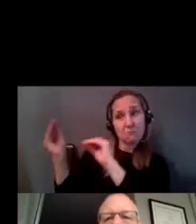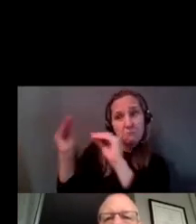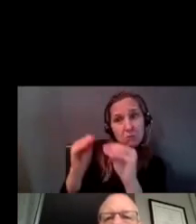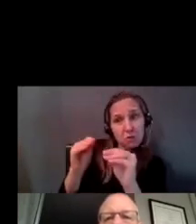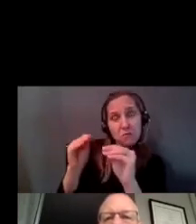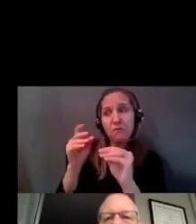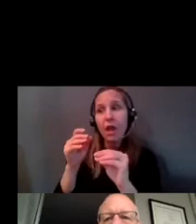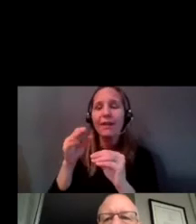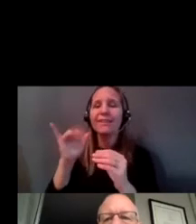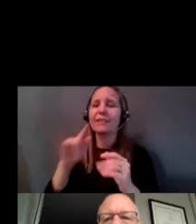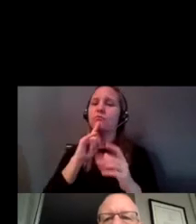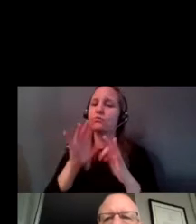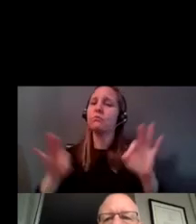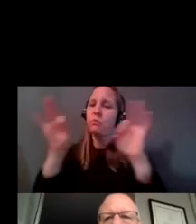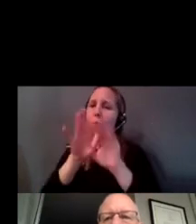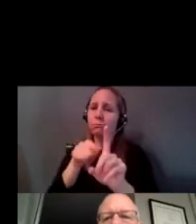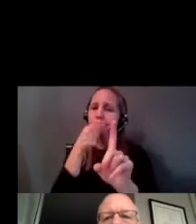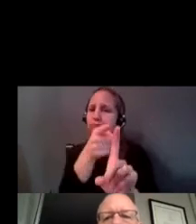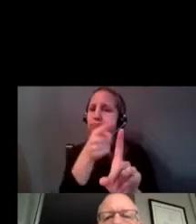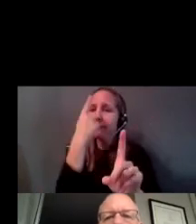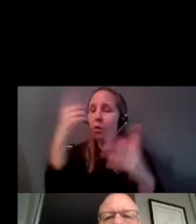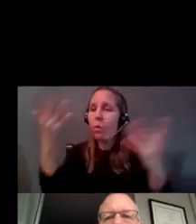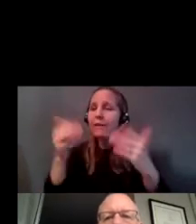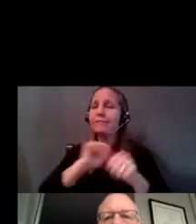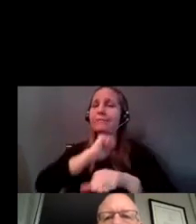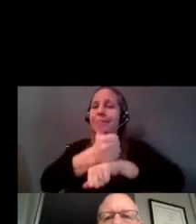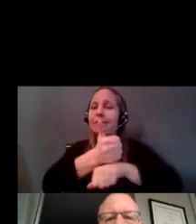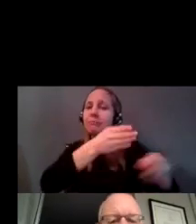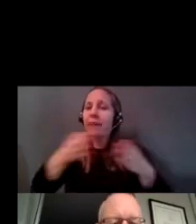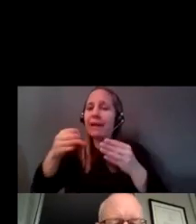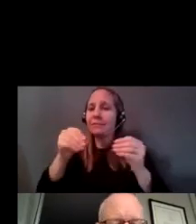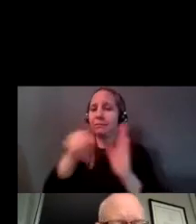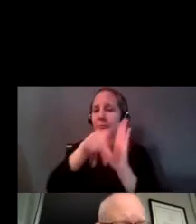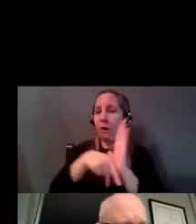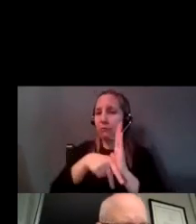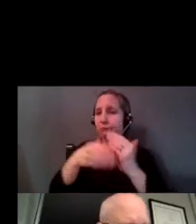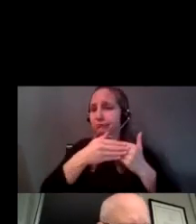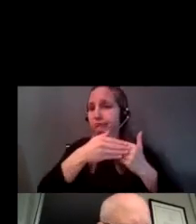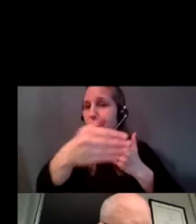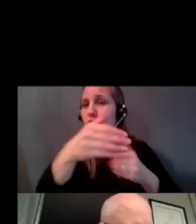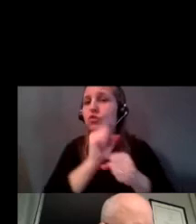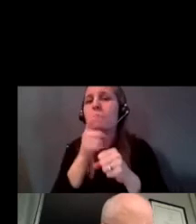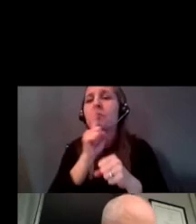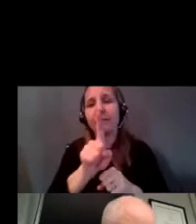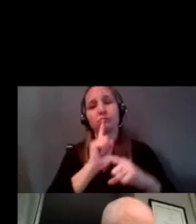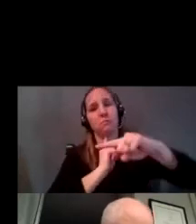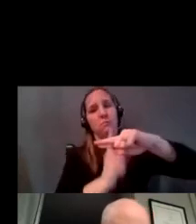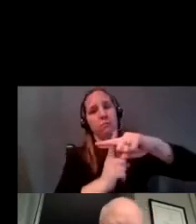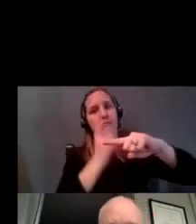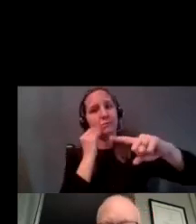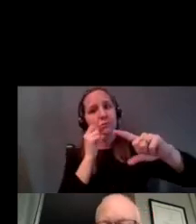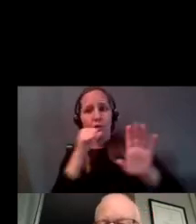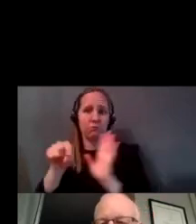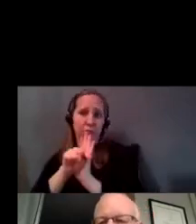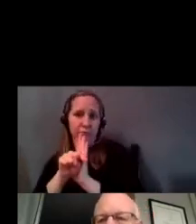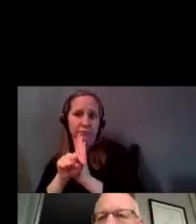in formulating plans and policies that that will shape that economy to our benefit in the future. So I'll stop it